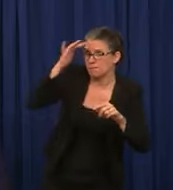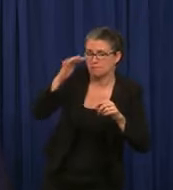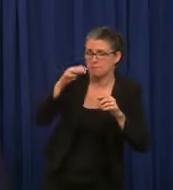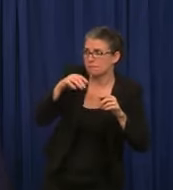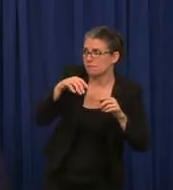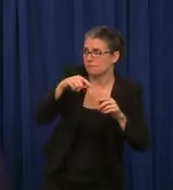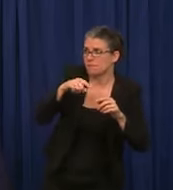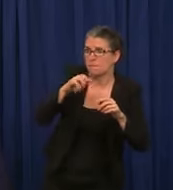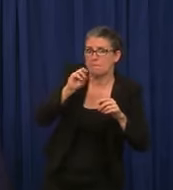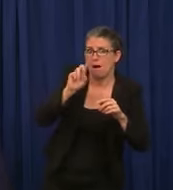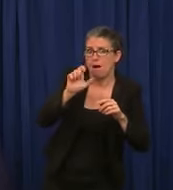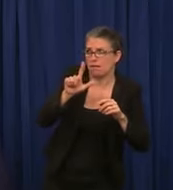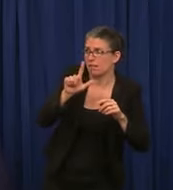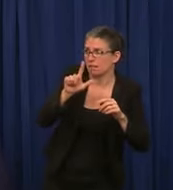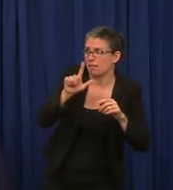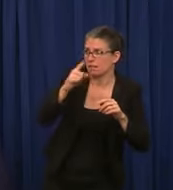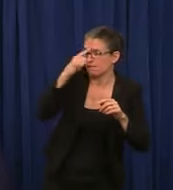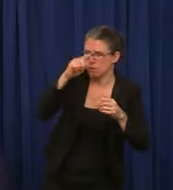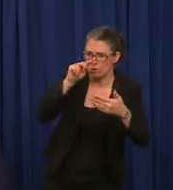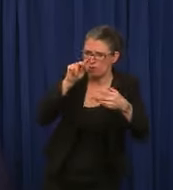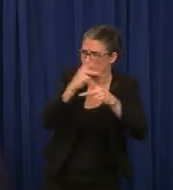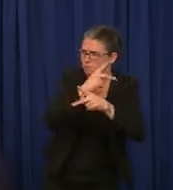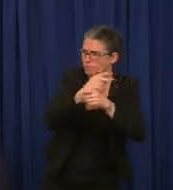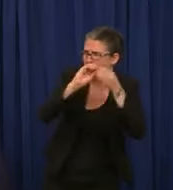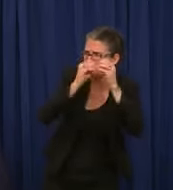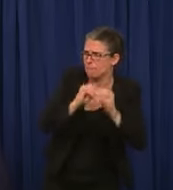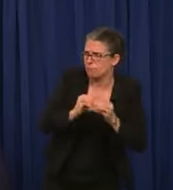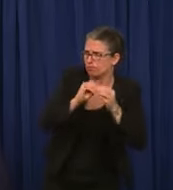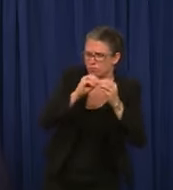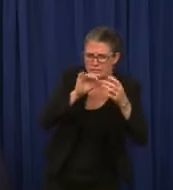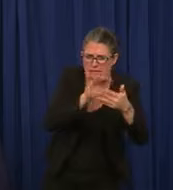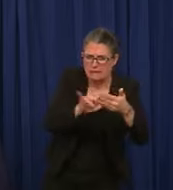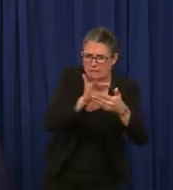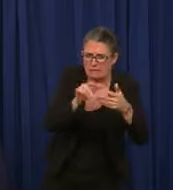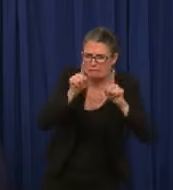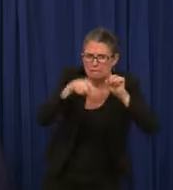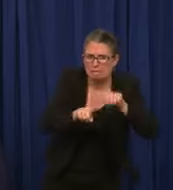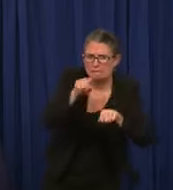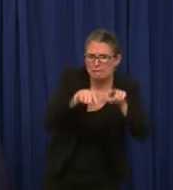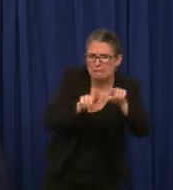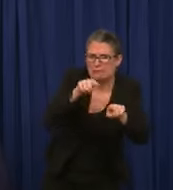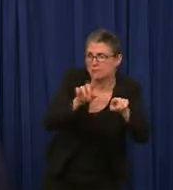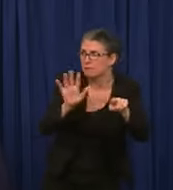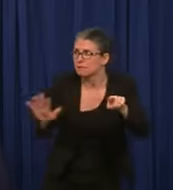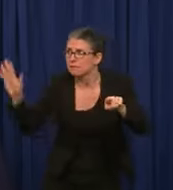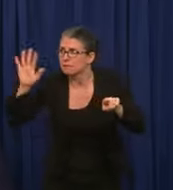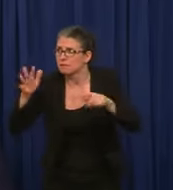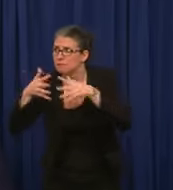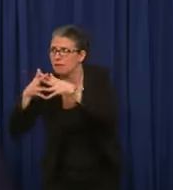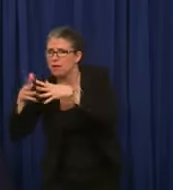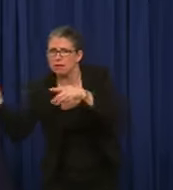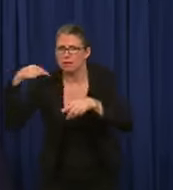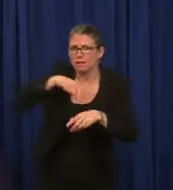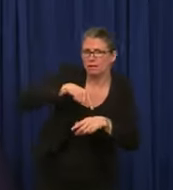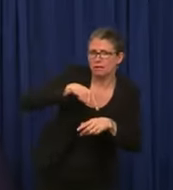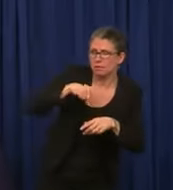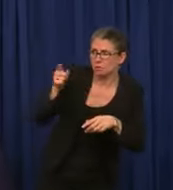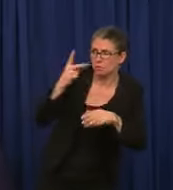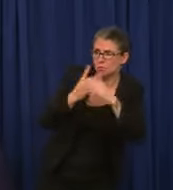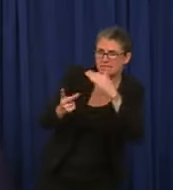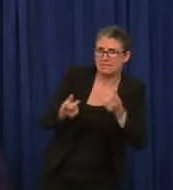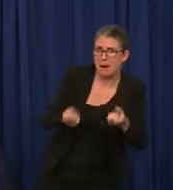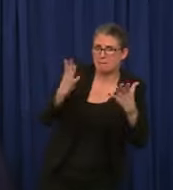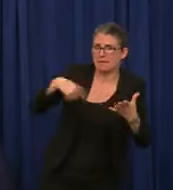what's happened elsewhere, and potentially, you know, an estimated death toll from it. So